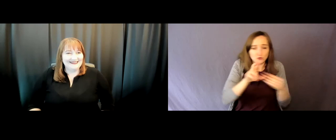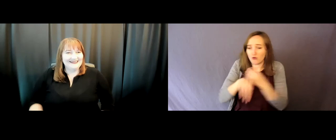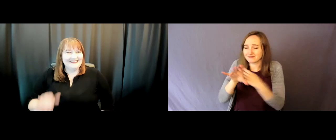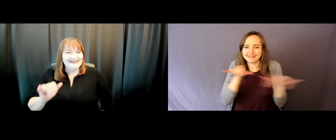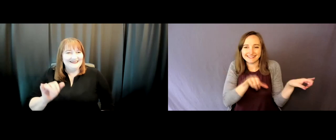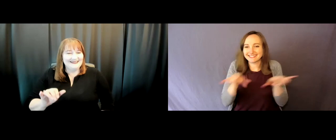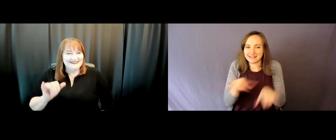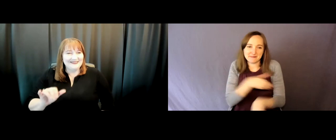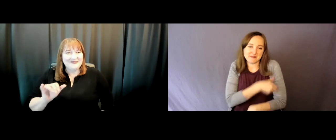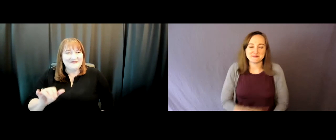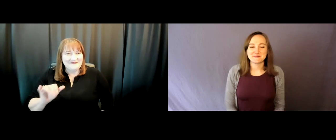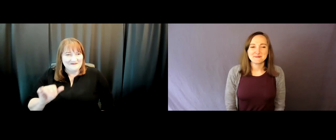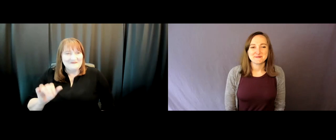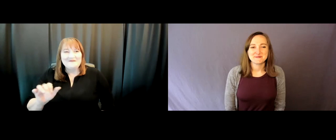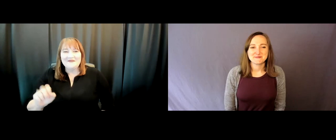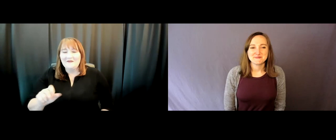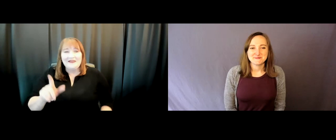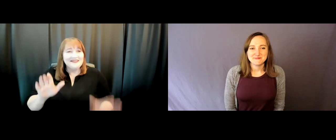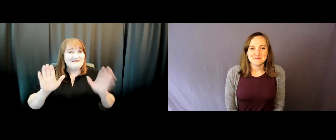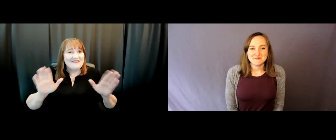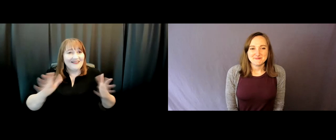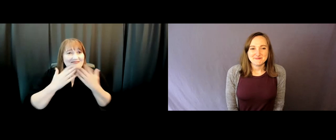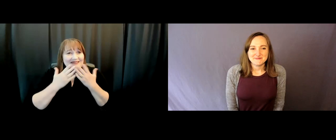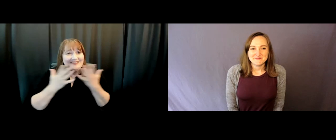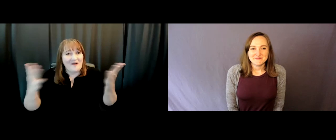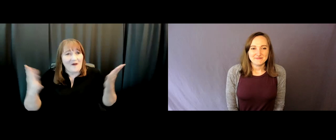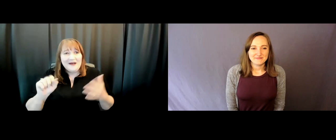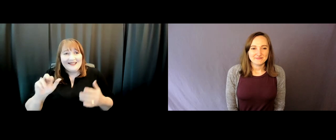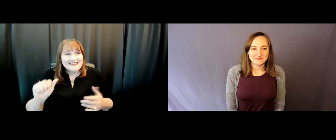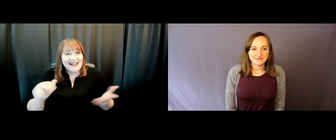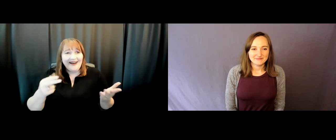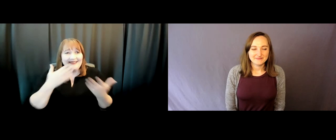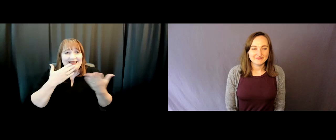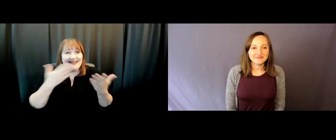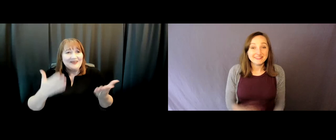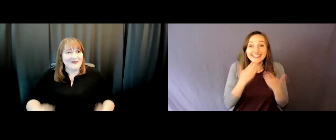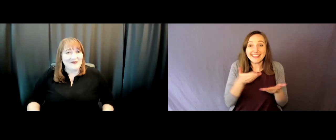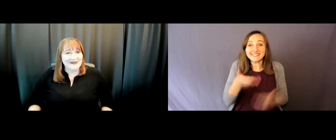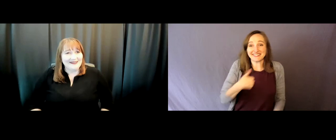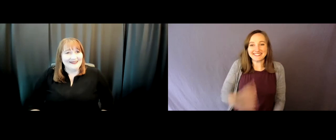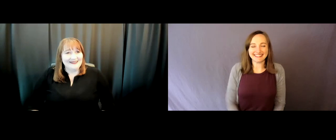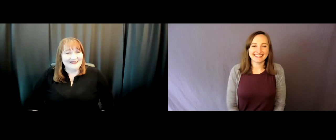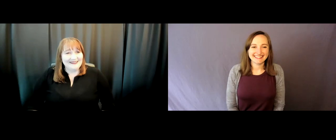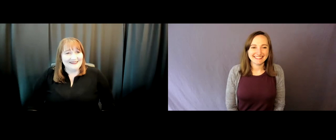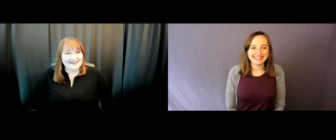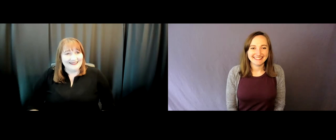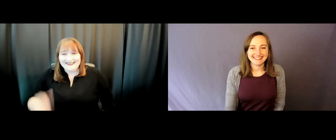Interesting. Well, this has been great. Thank you so much, Sarah. Thank you for having me. Yeah.